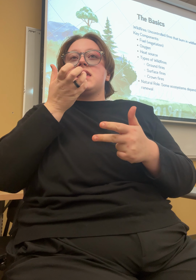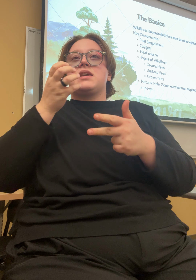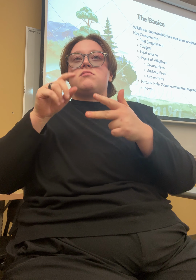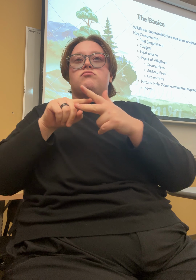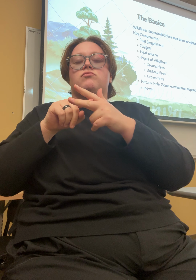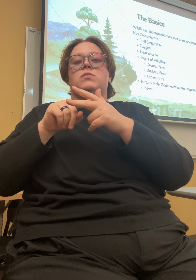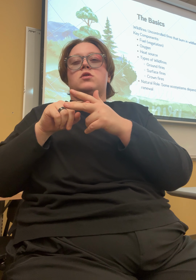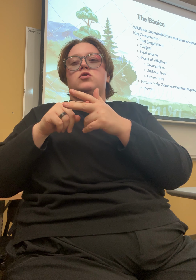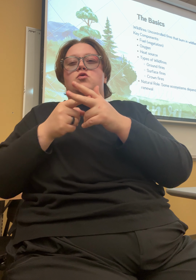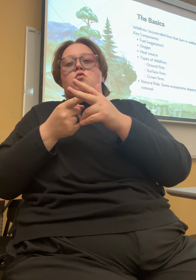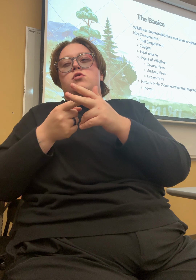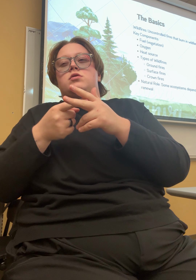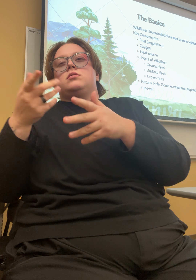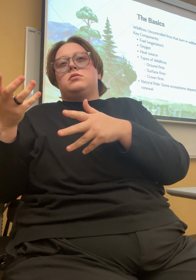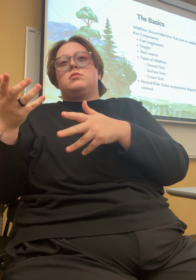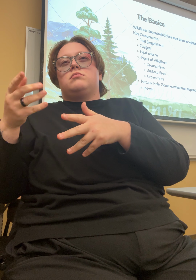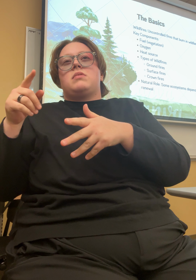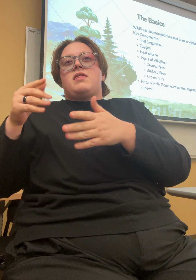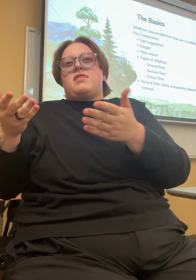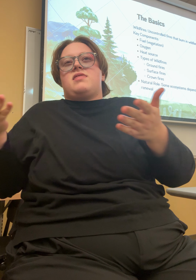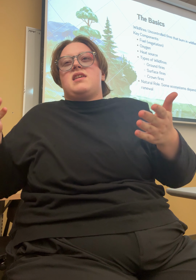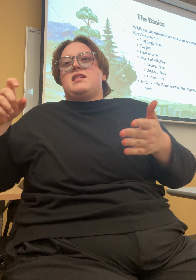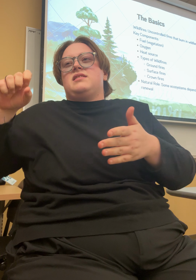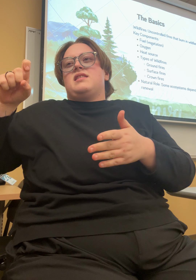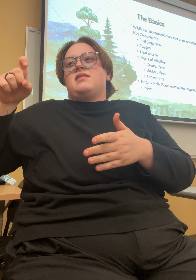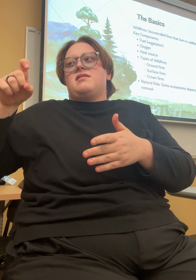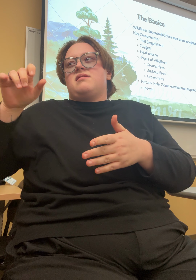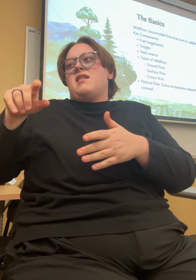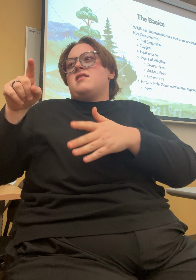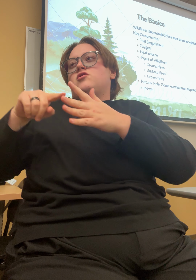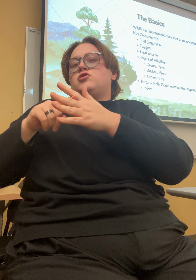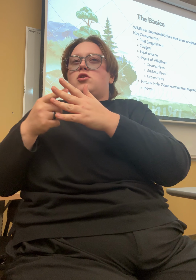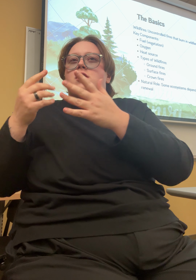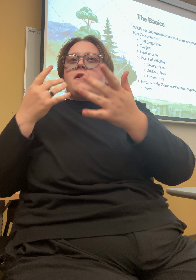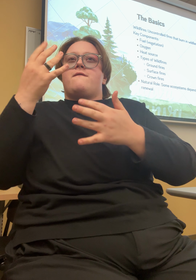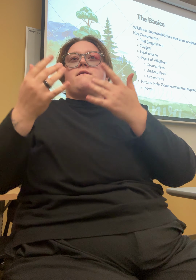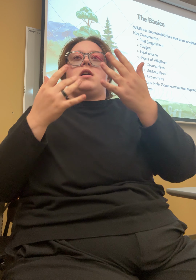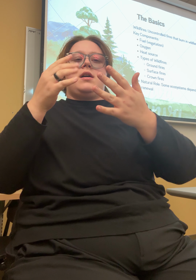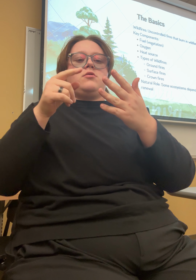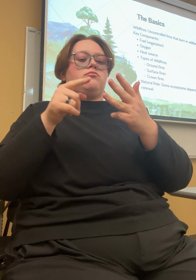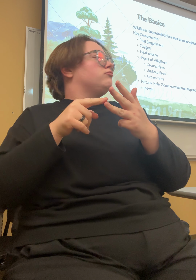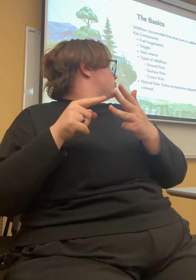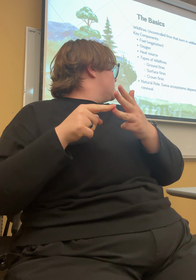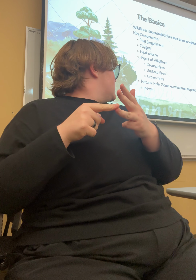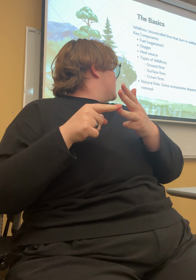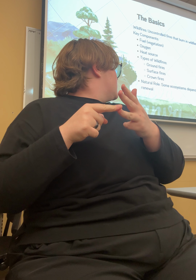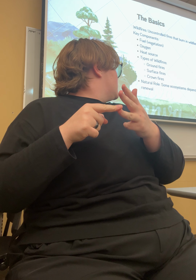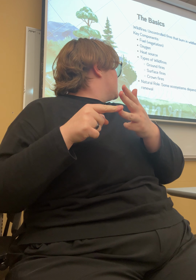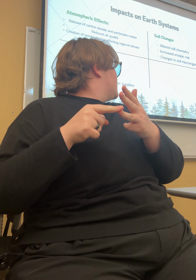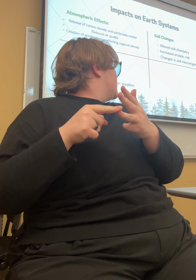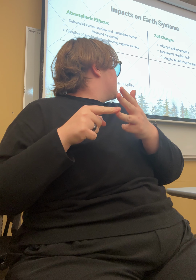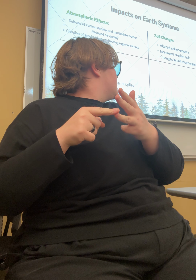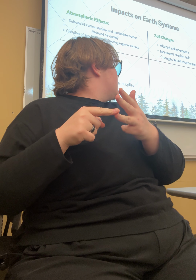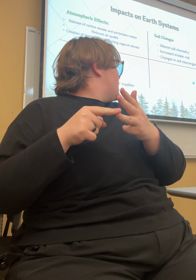And then the last one is natural role. Some ecosystems depend on periodic fires for renewal. I'm